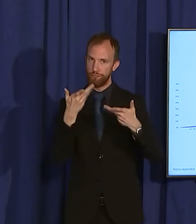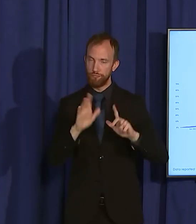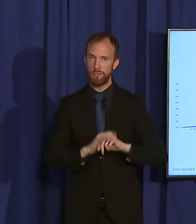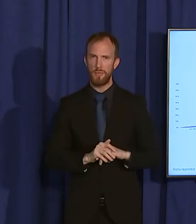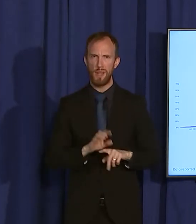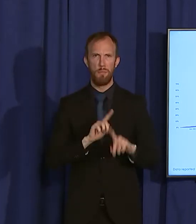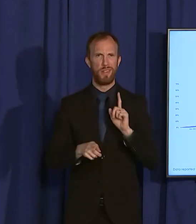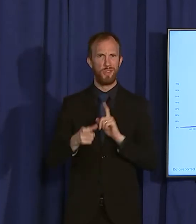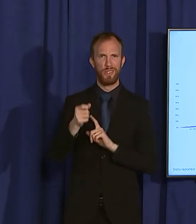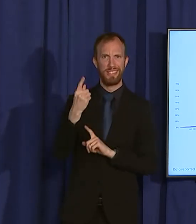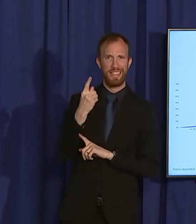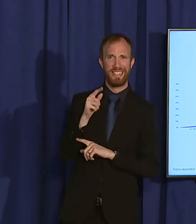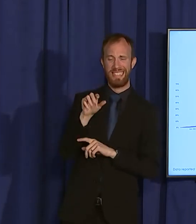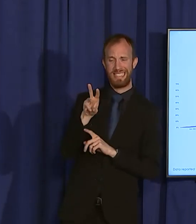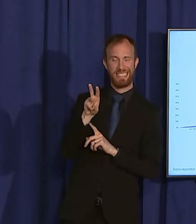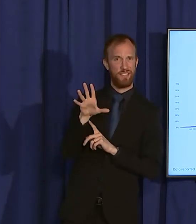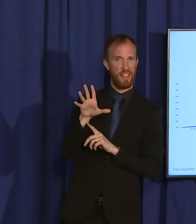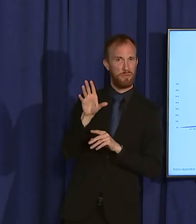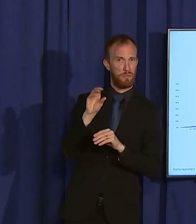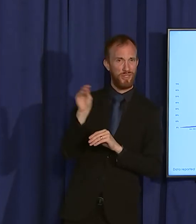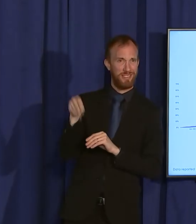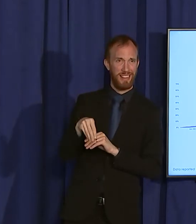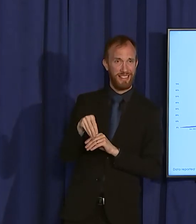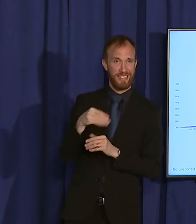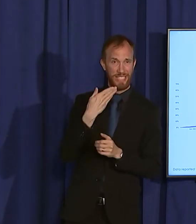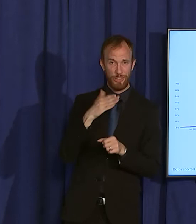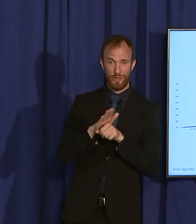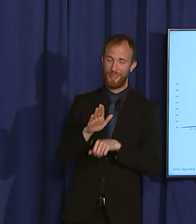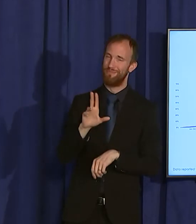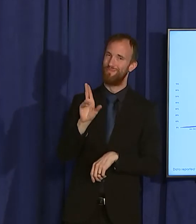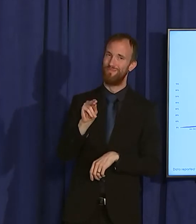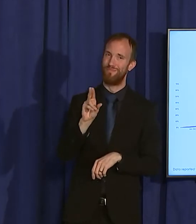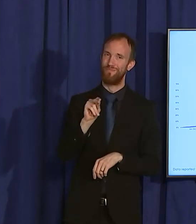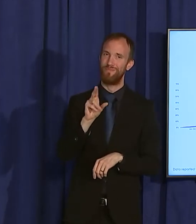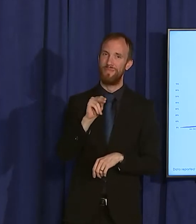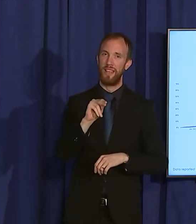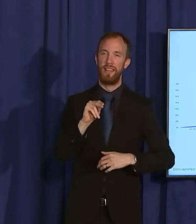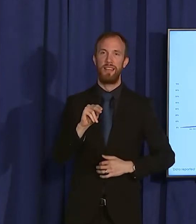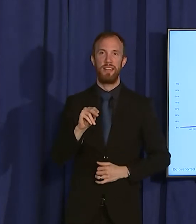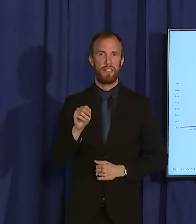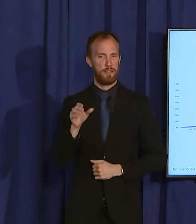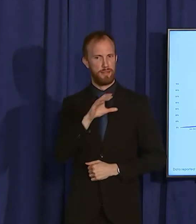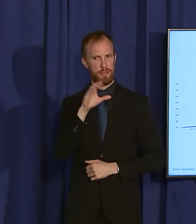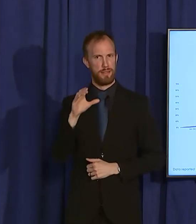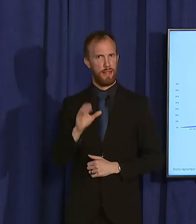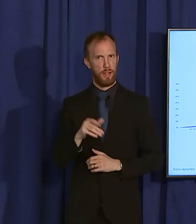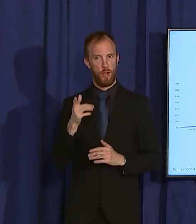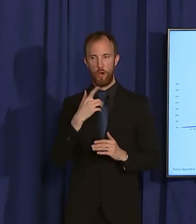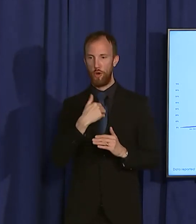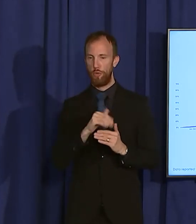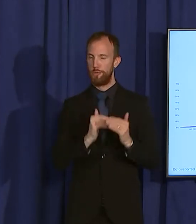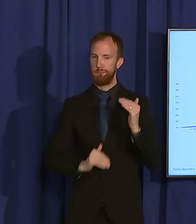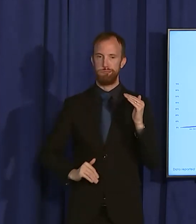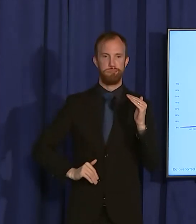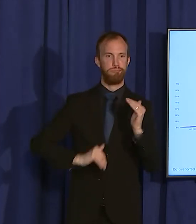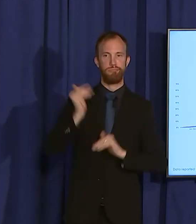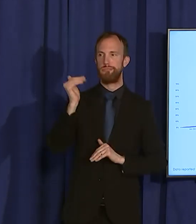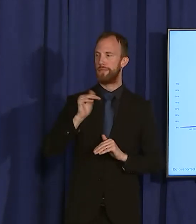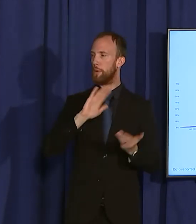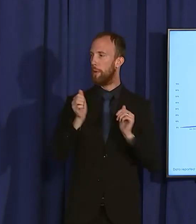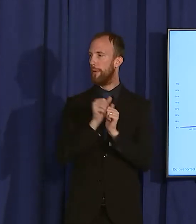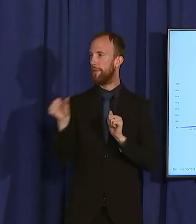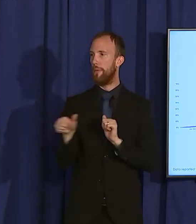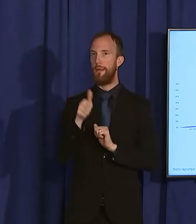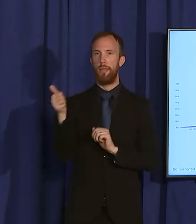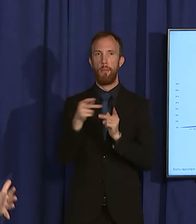over 65 is not good enough. Chicago is at or ahead of our metrics across the state and across the